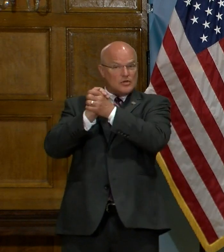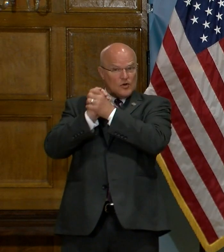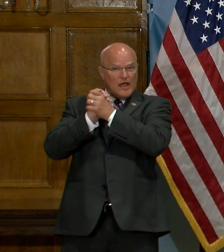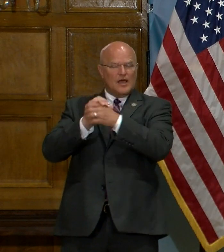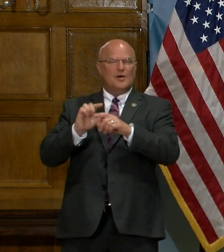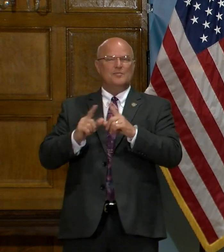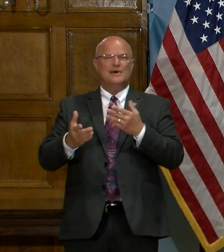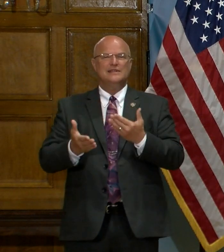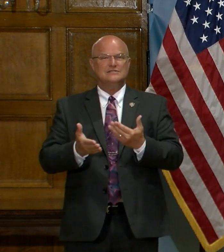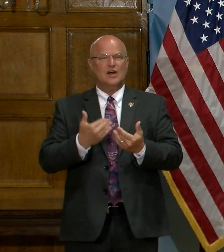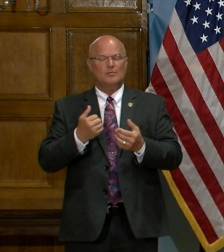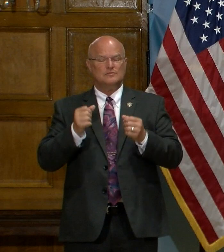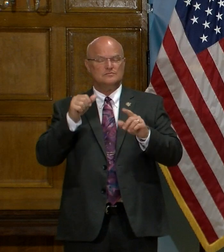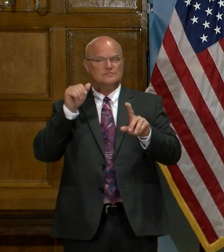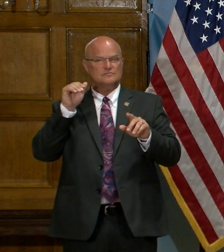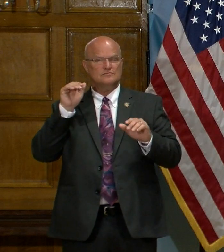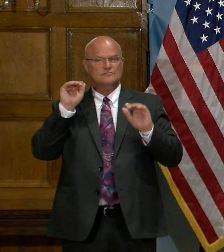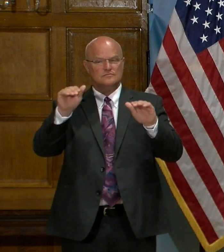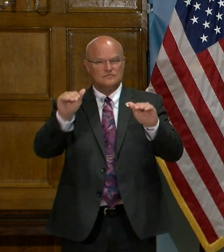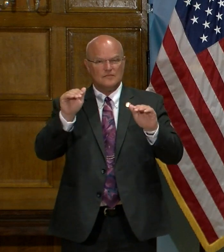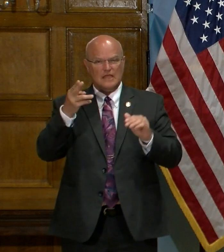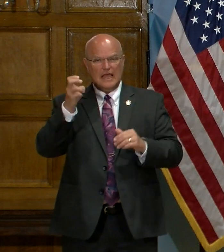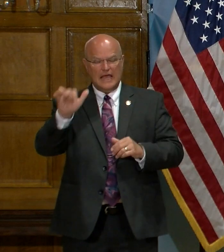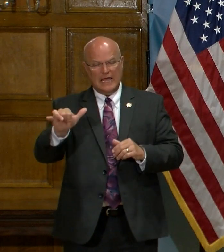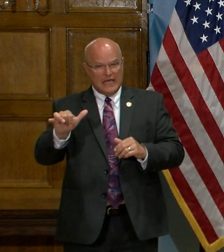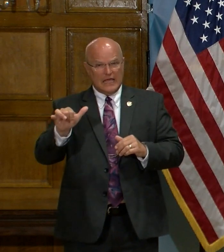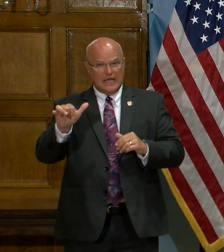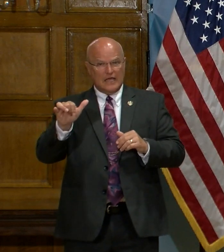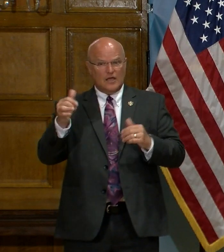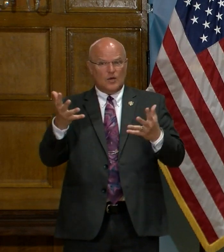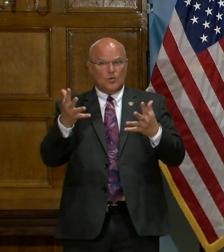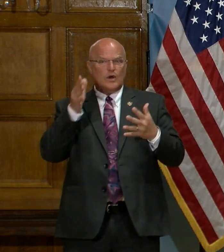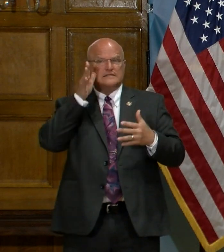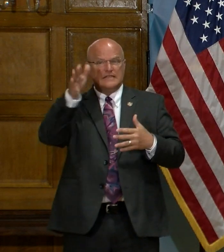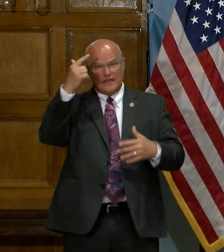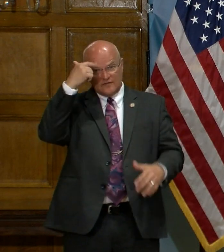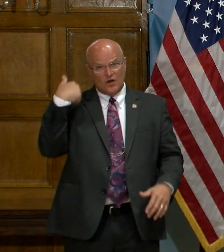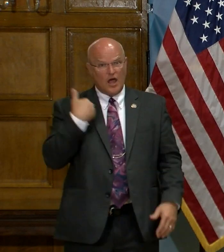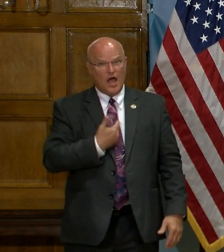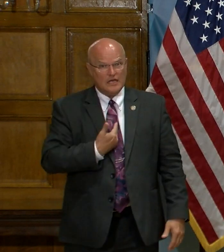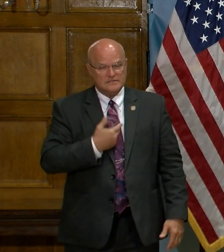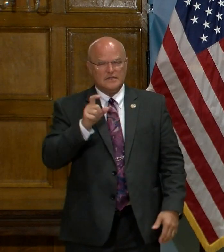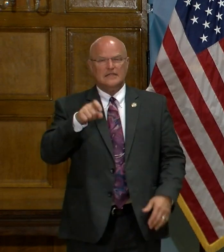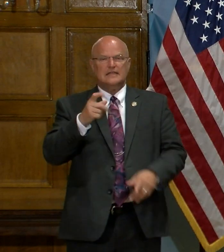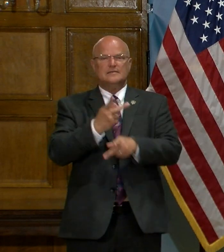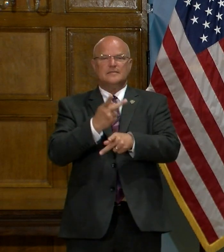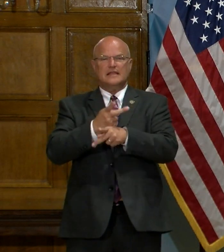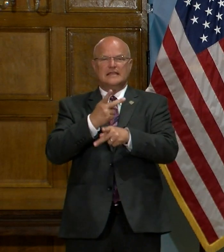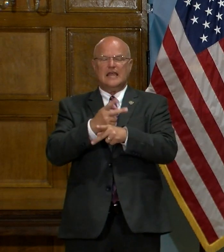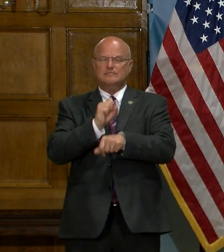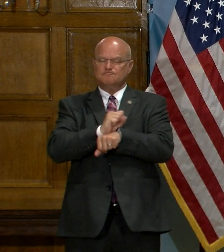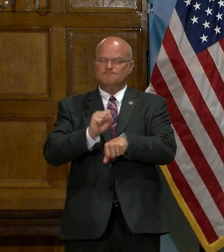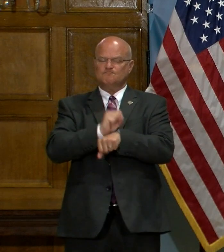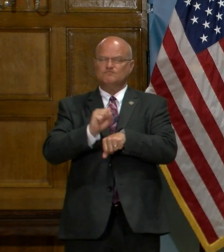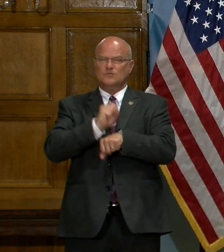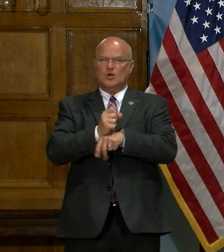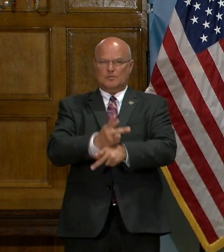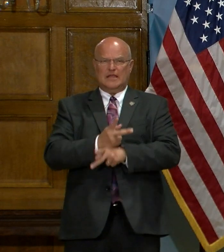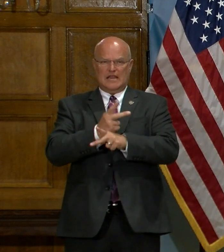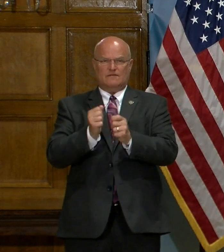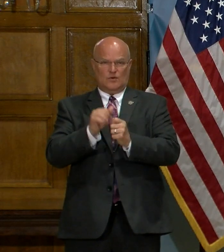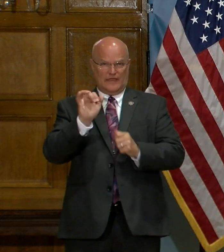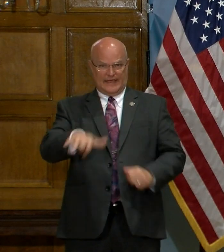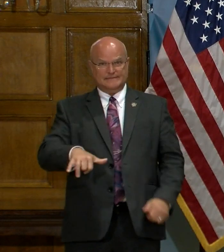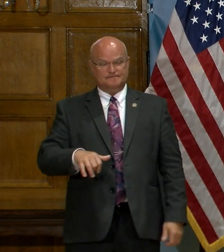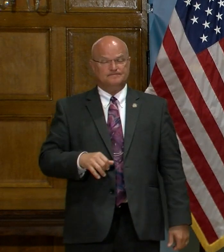it's almost a wake-up call to say, what's ahead for us? We need to maintain our vigilance and be careful